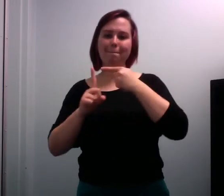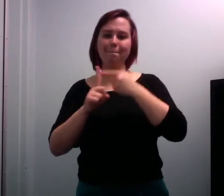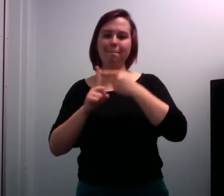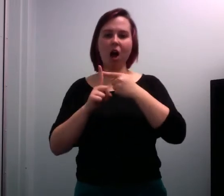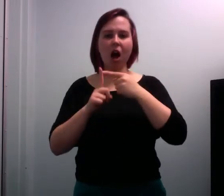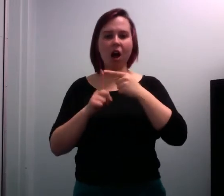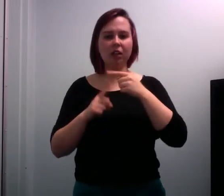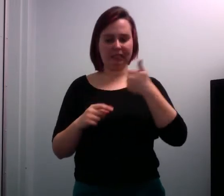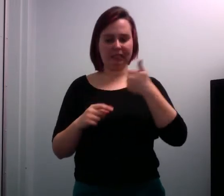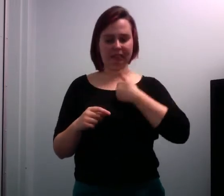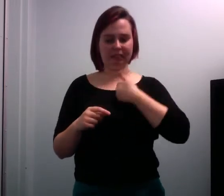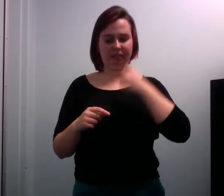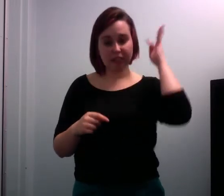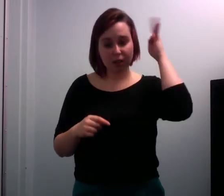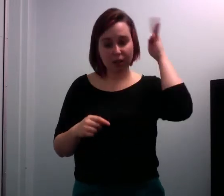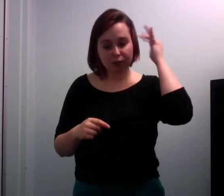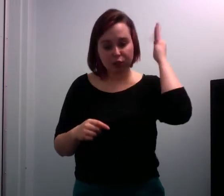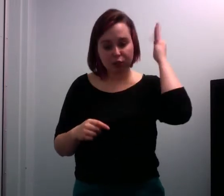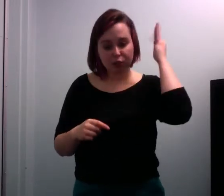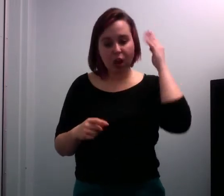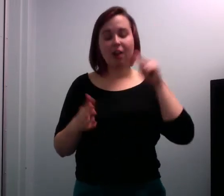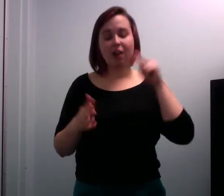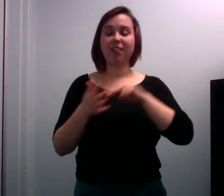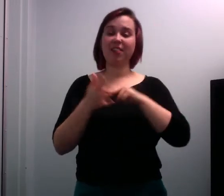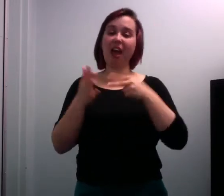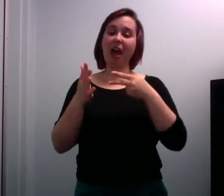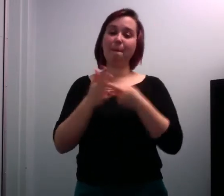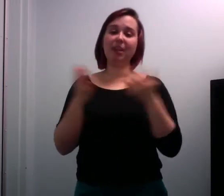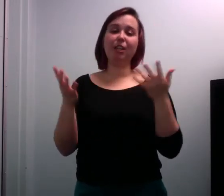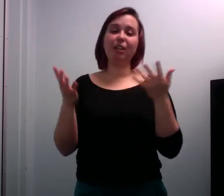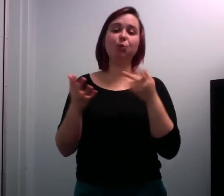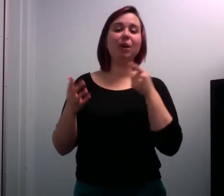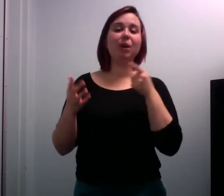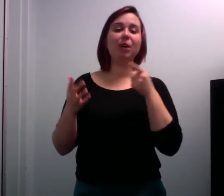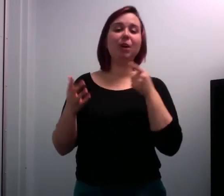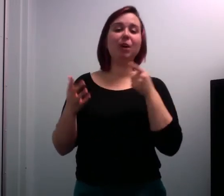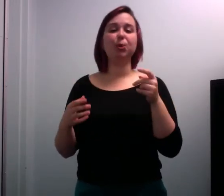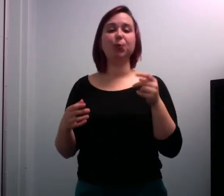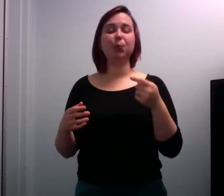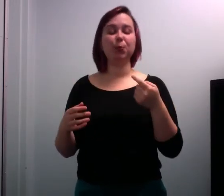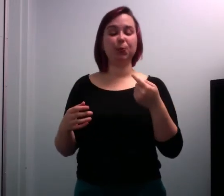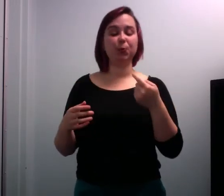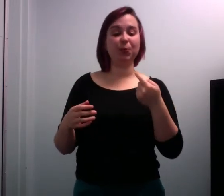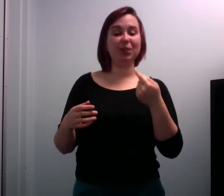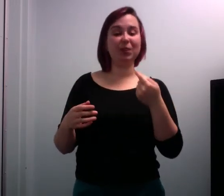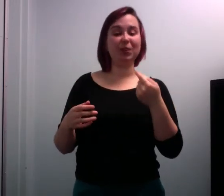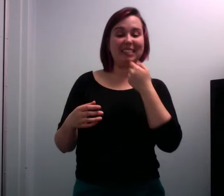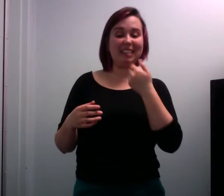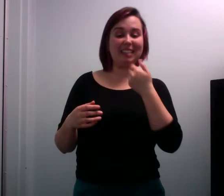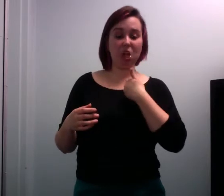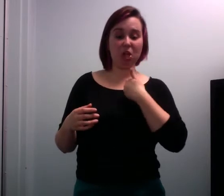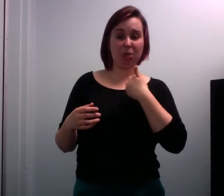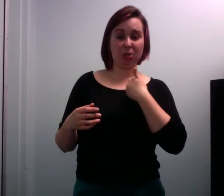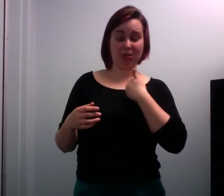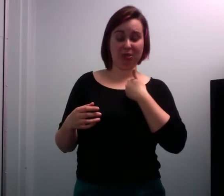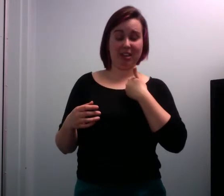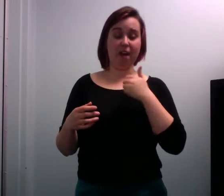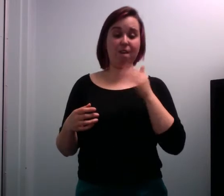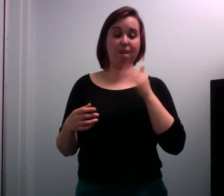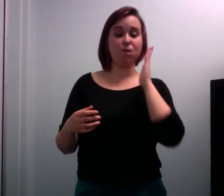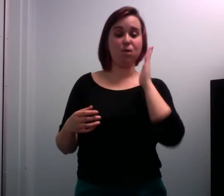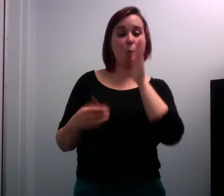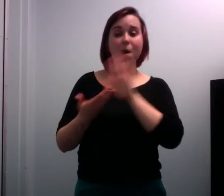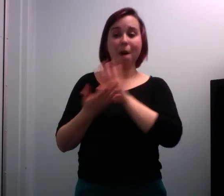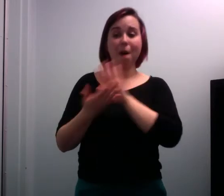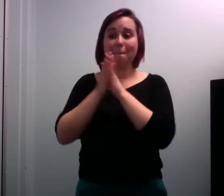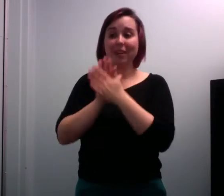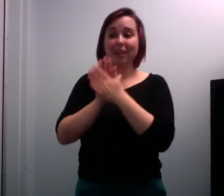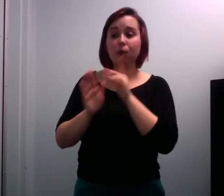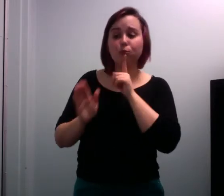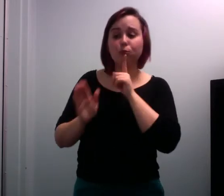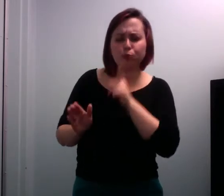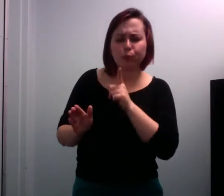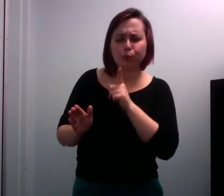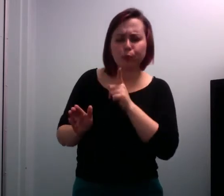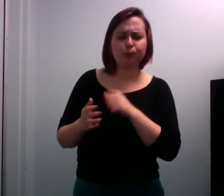true, how do we turn our negative self-chatter into powerful "I can" messages? Well, one thing